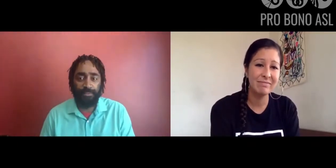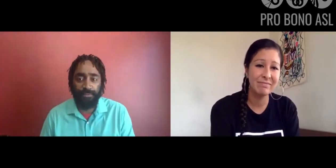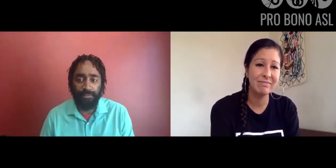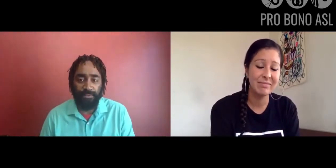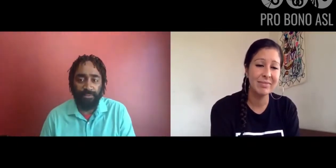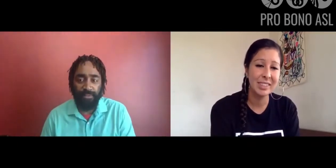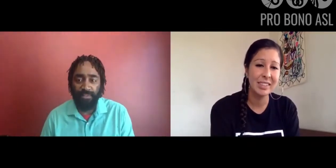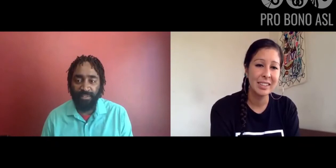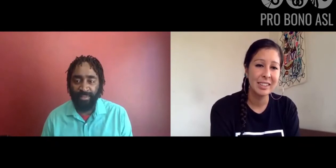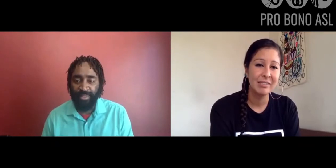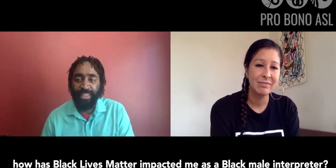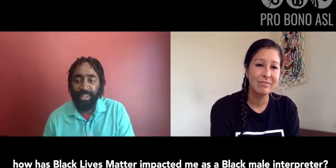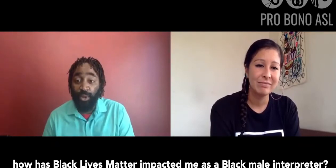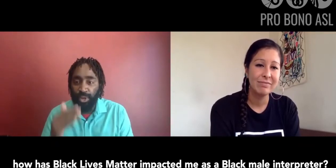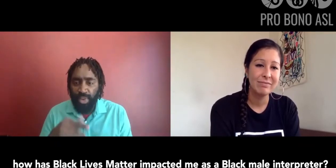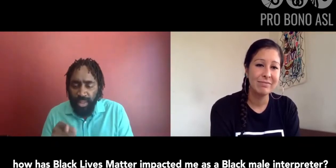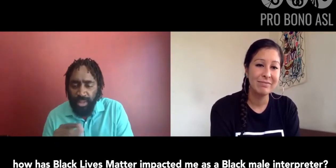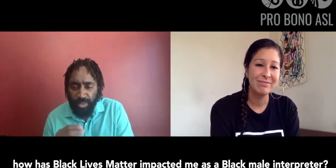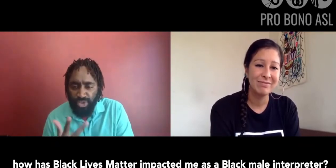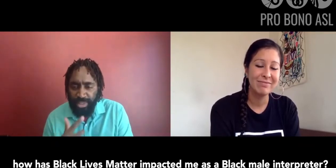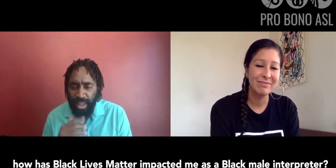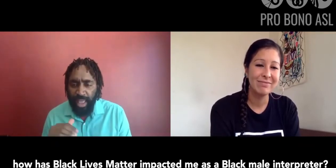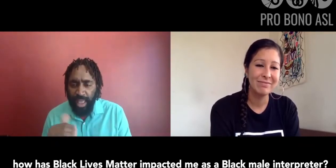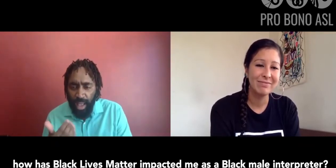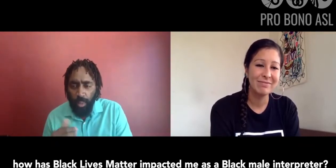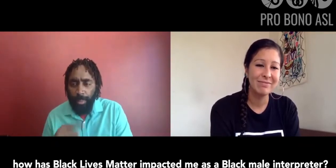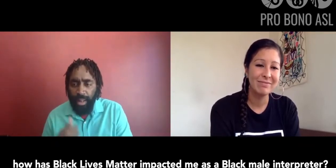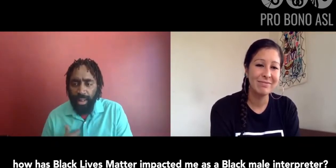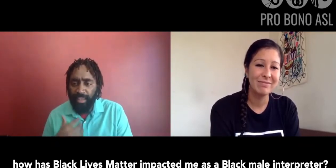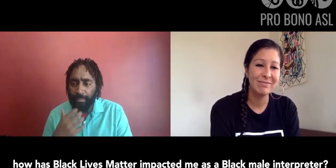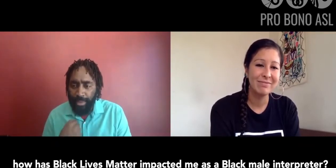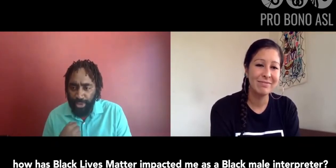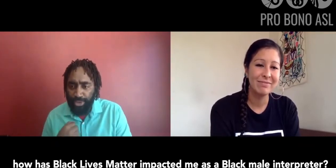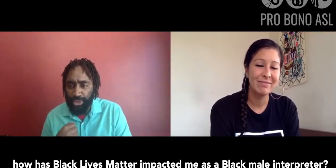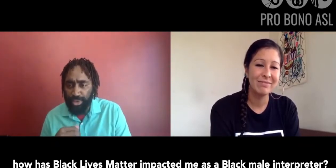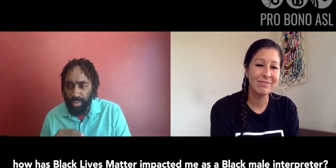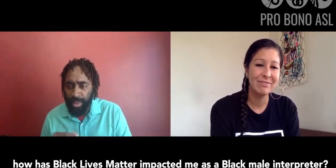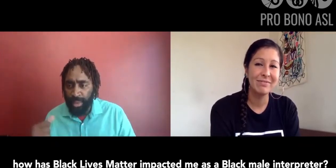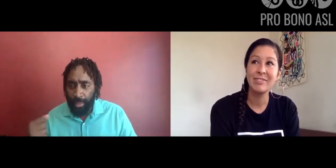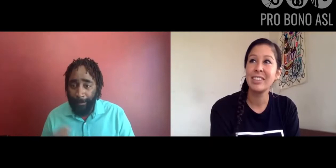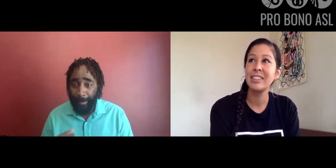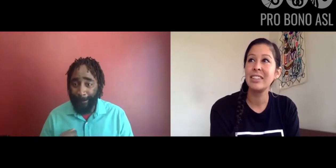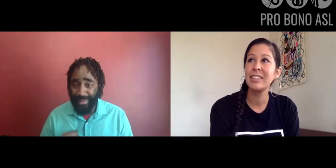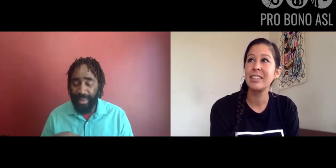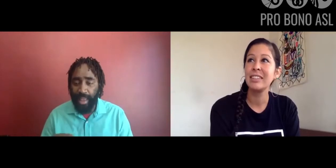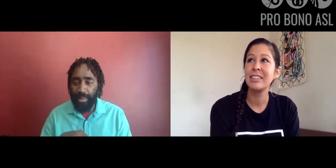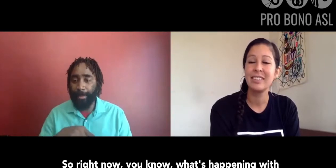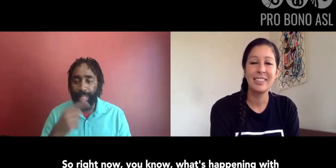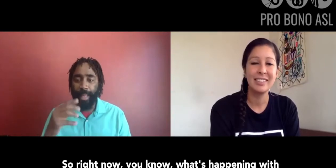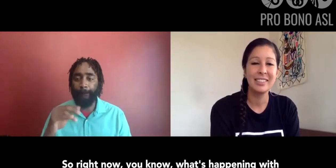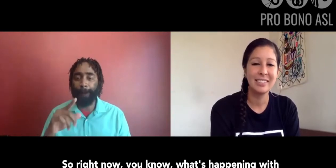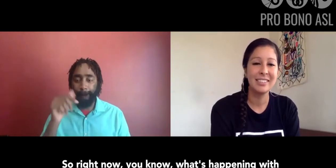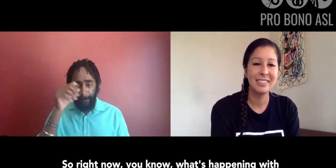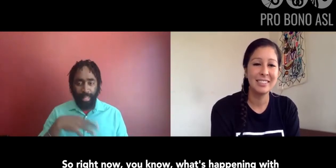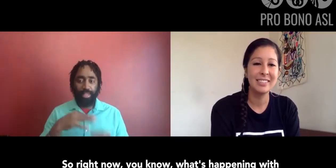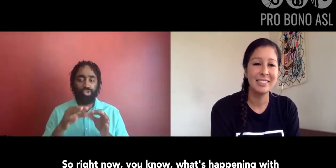question, how has Black Lives Matter impacted me as a Black male interpreter? So